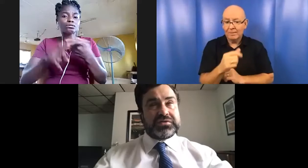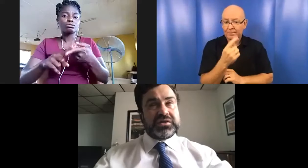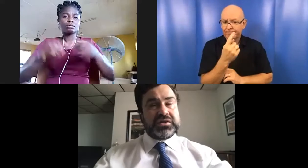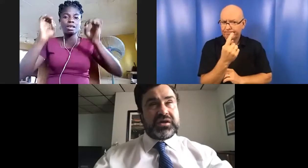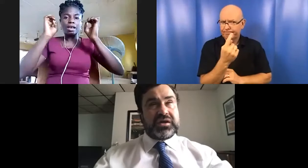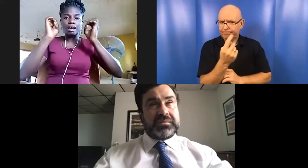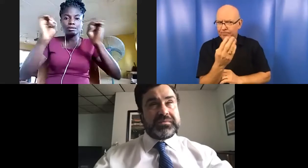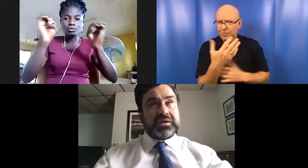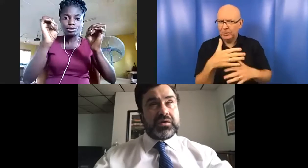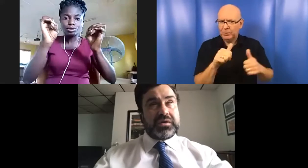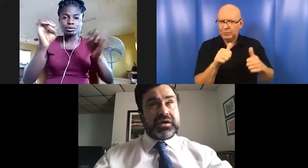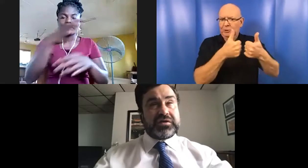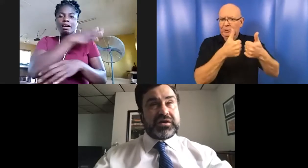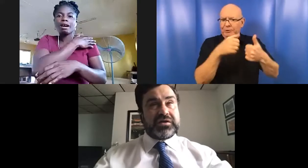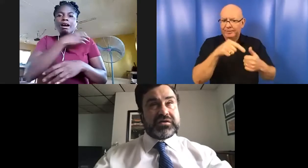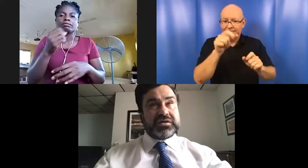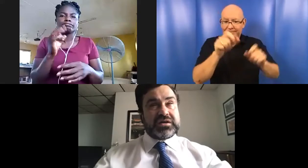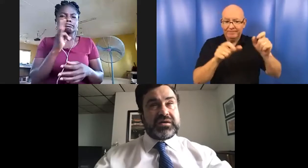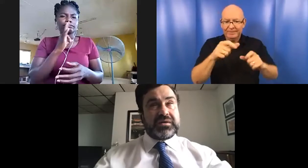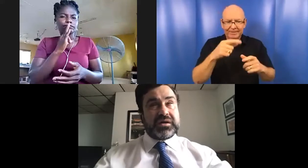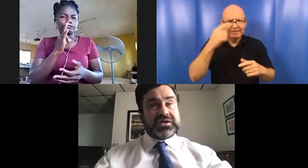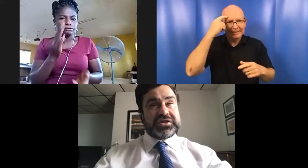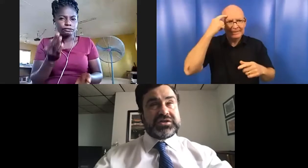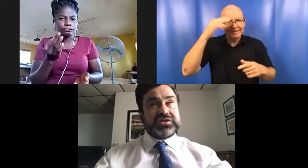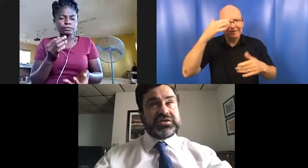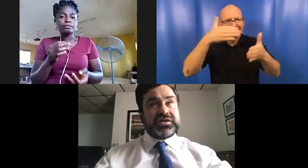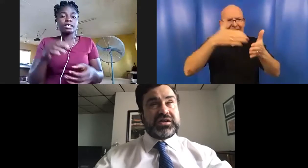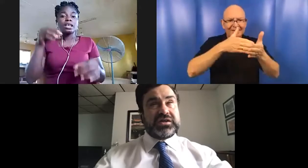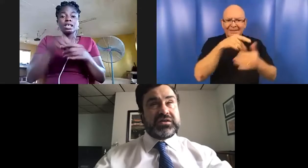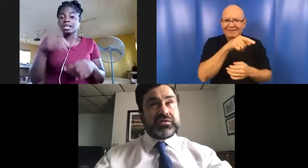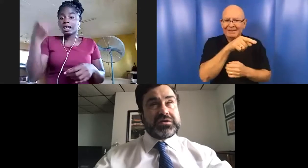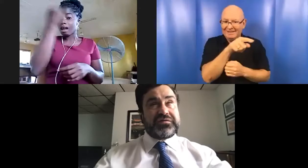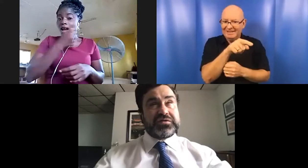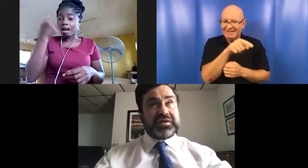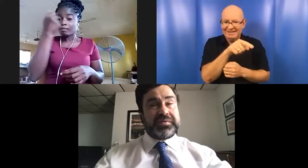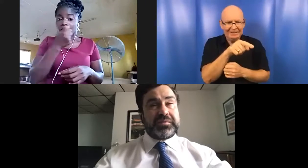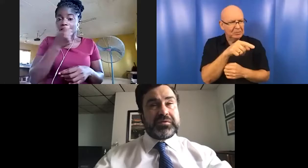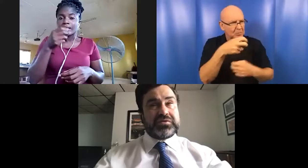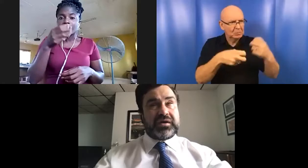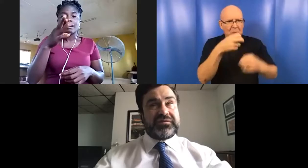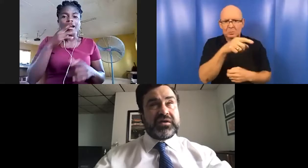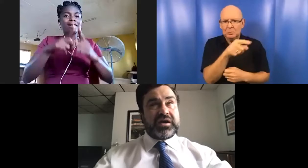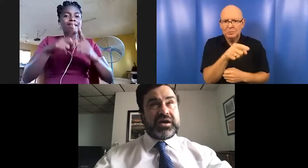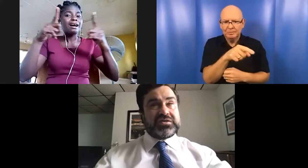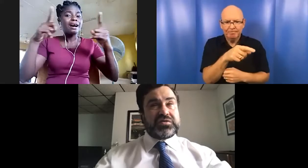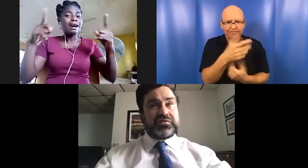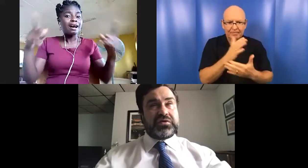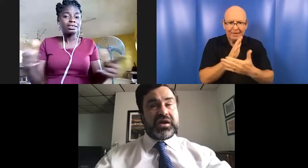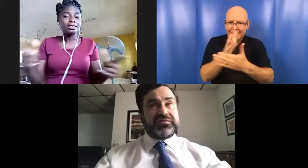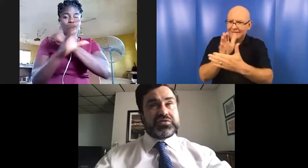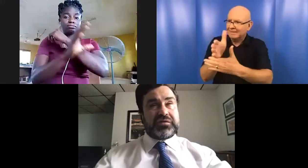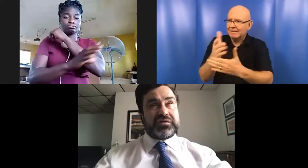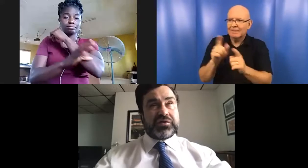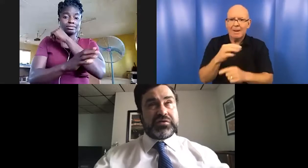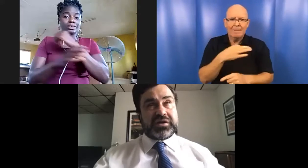food. In Africa, there are large countries, and in order for some people to have access to food, they